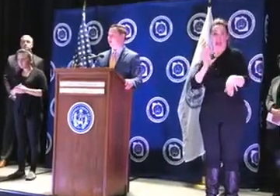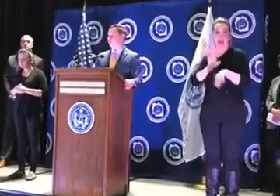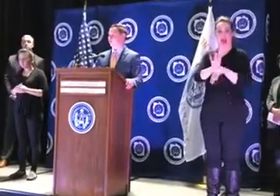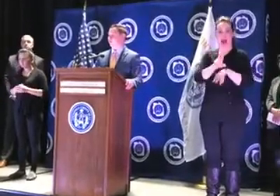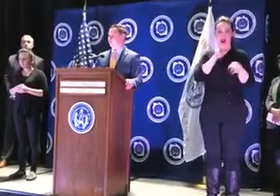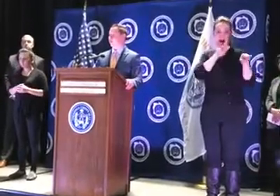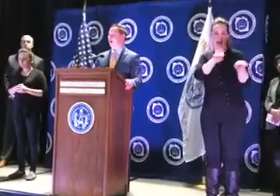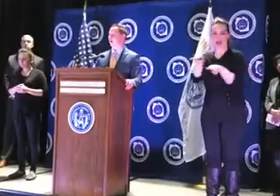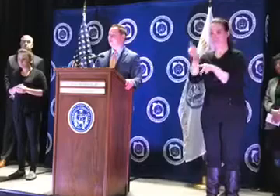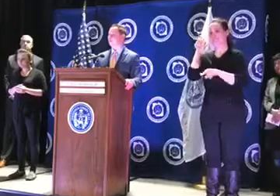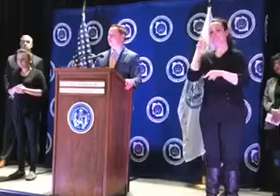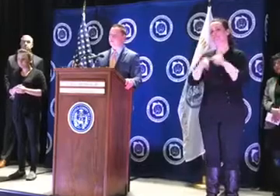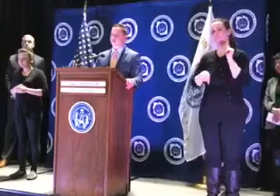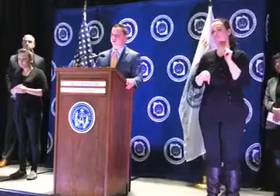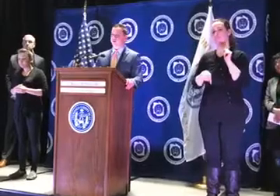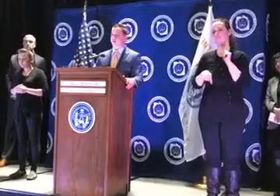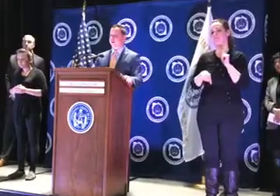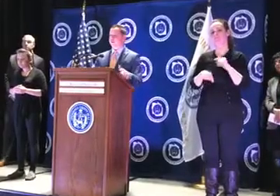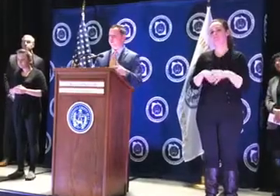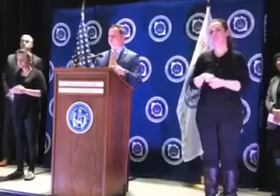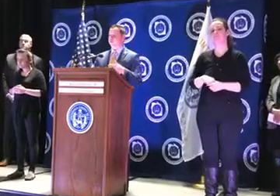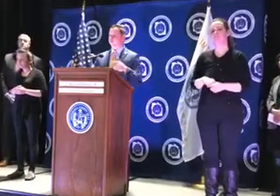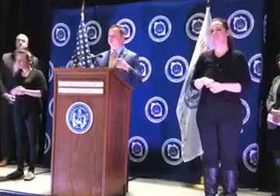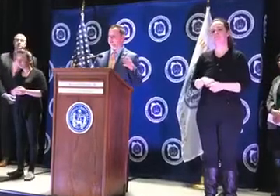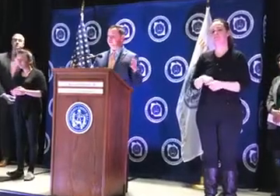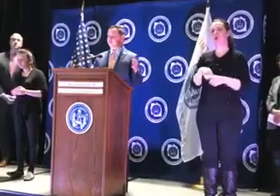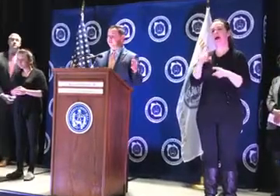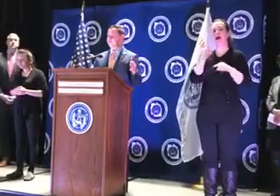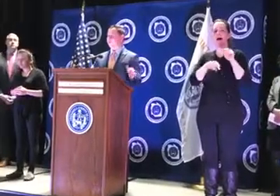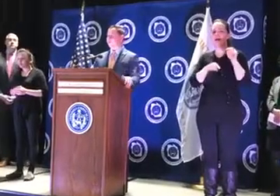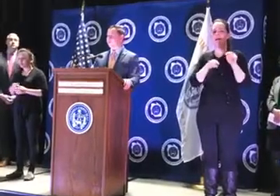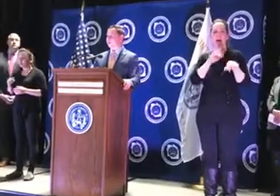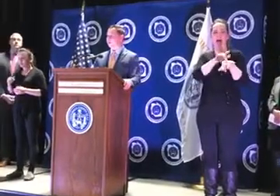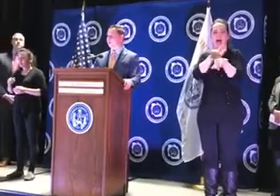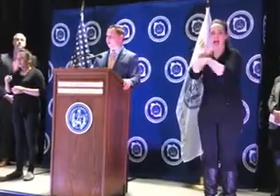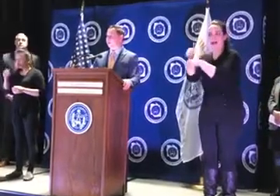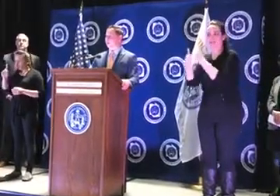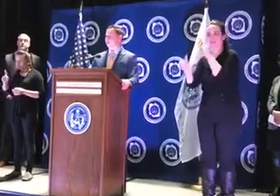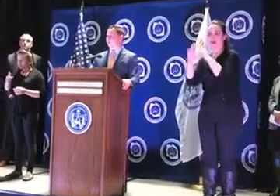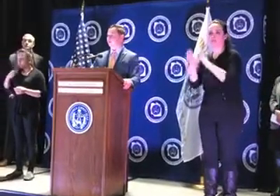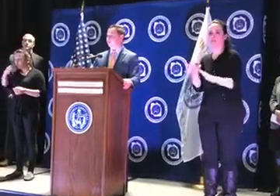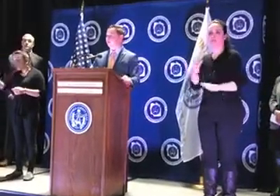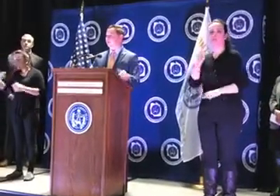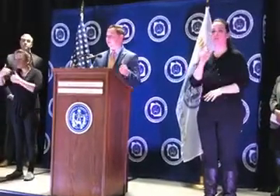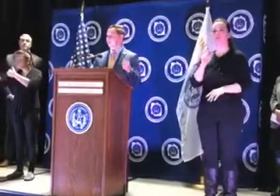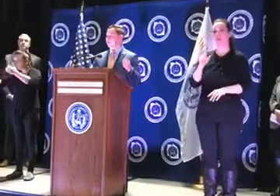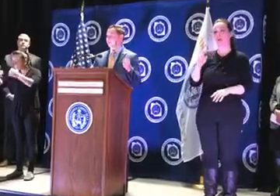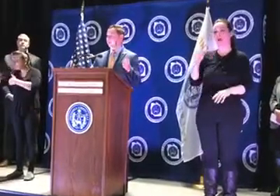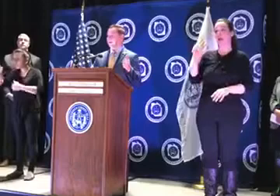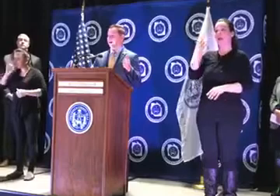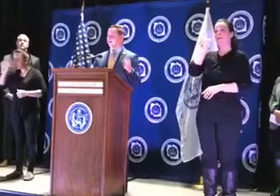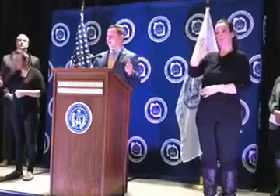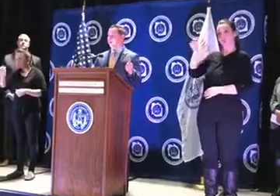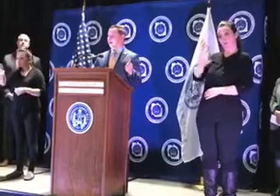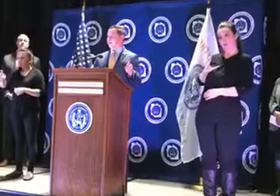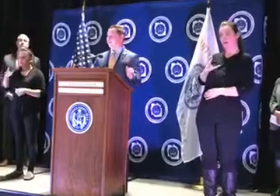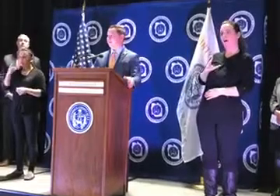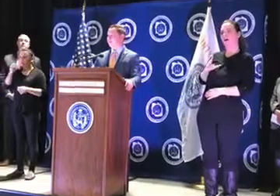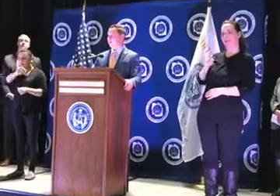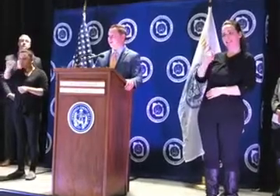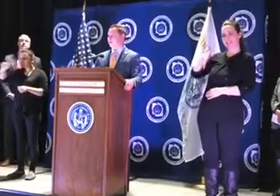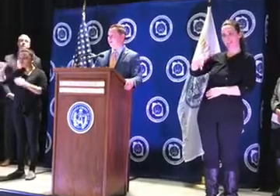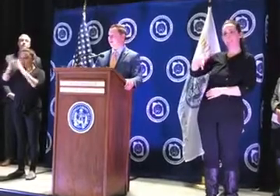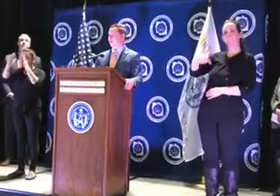every household. It's impossible. So if we get a tip to something that is blatantly out of